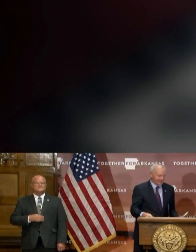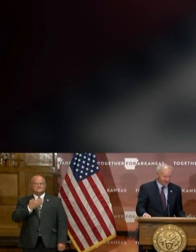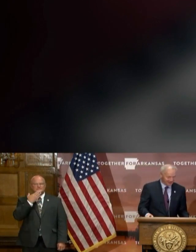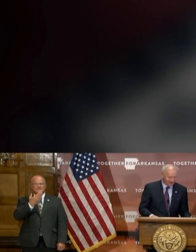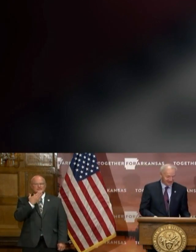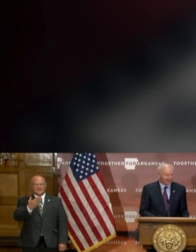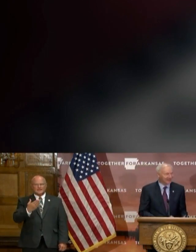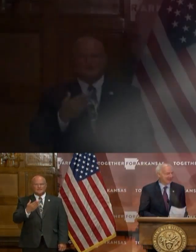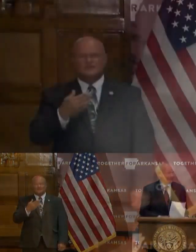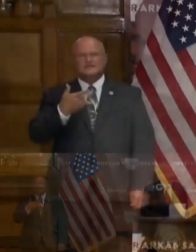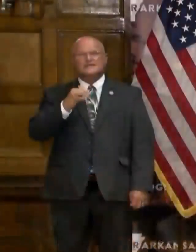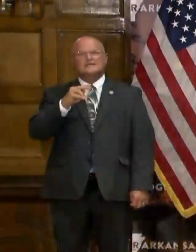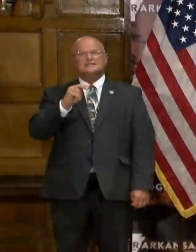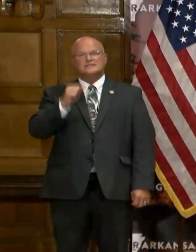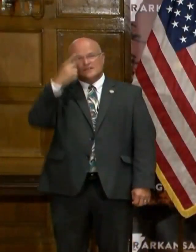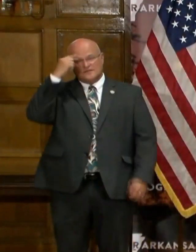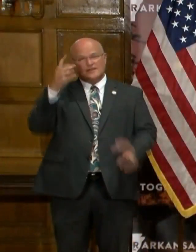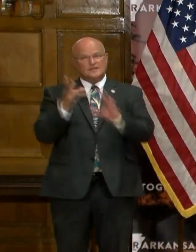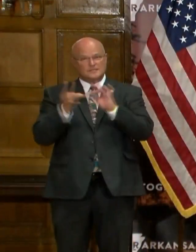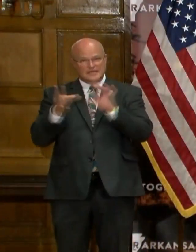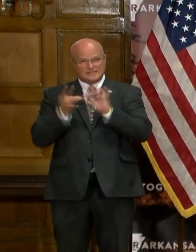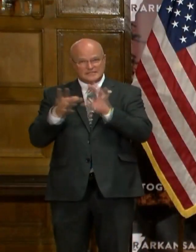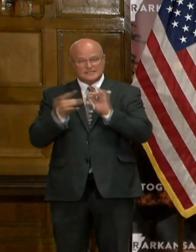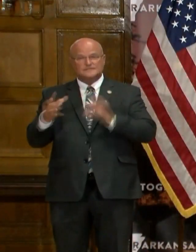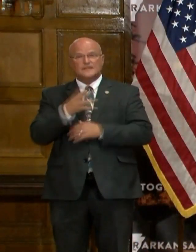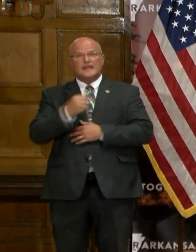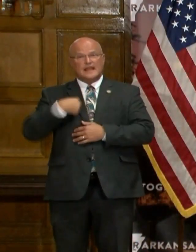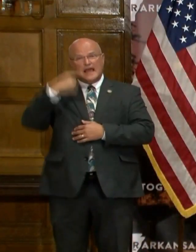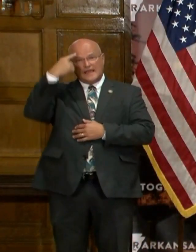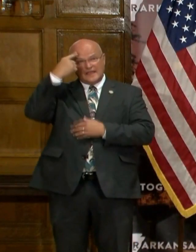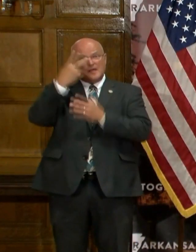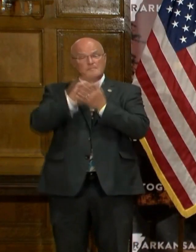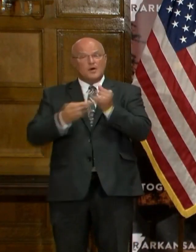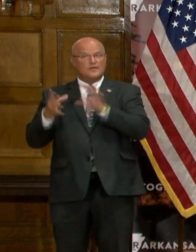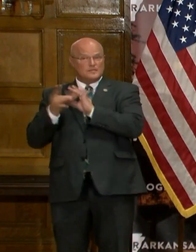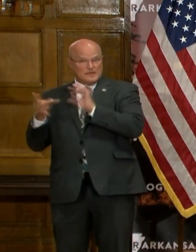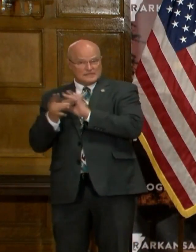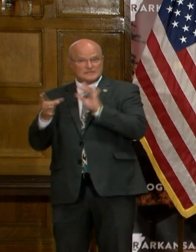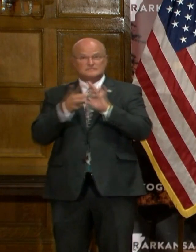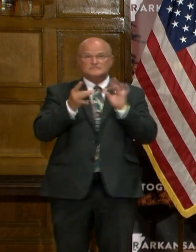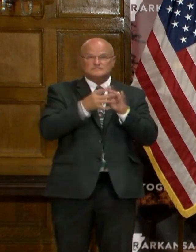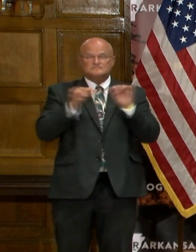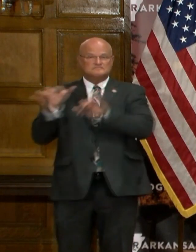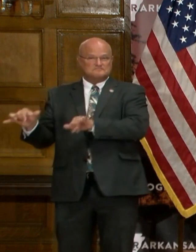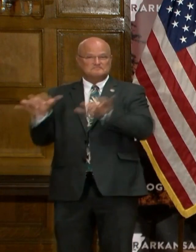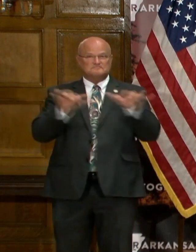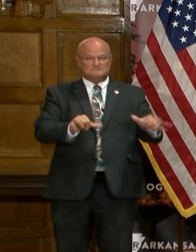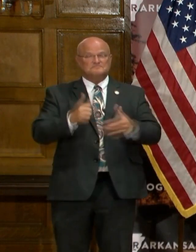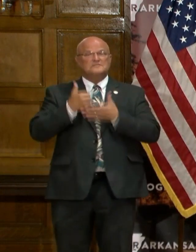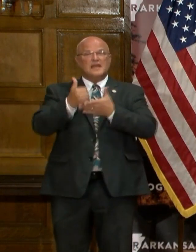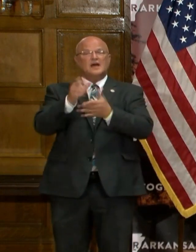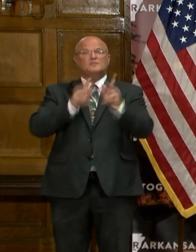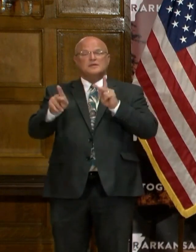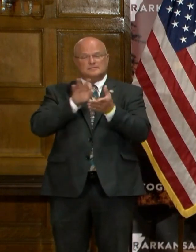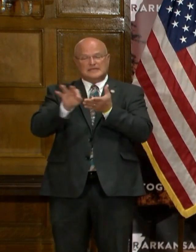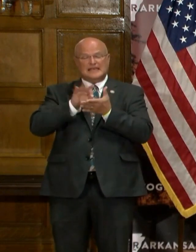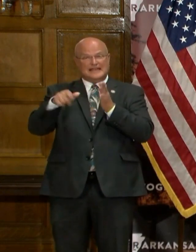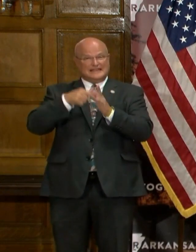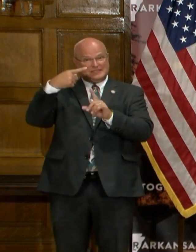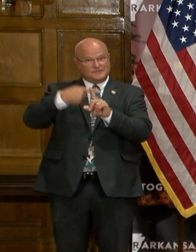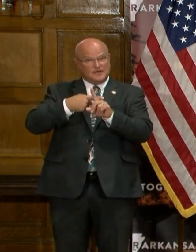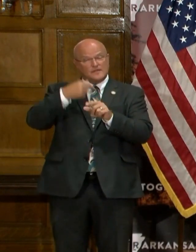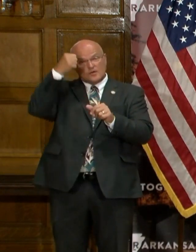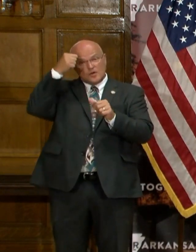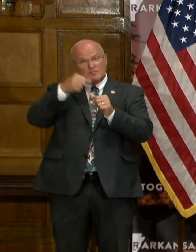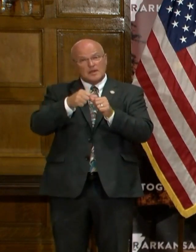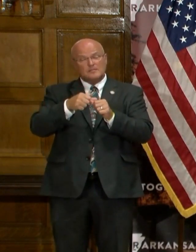Gracias. Thank you, Gina, for the message. And I think both those messages will help encourage everyone to be counted this month. Remember,